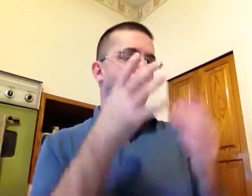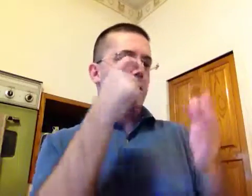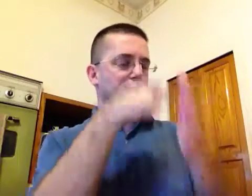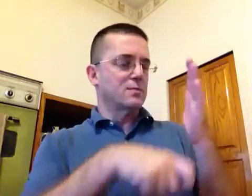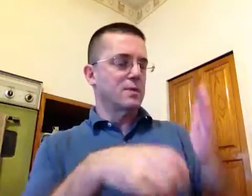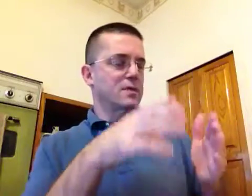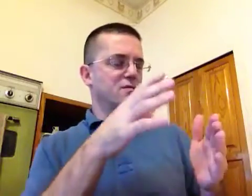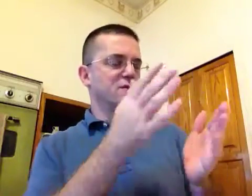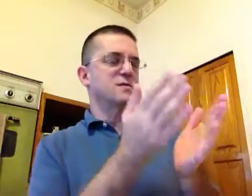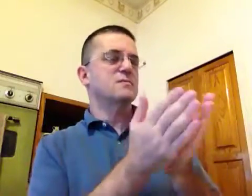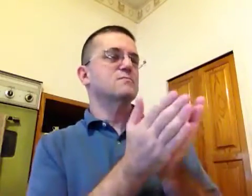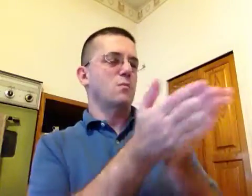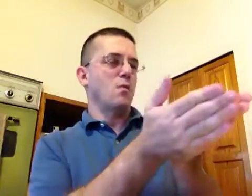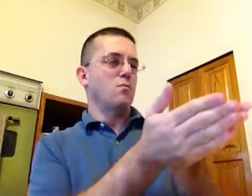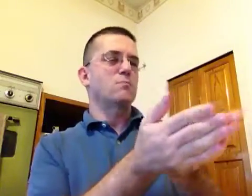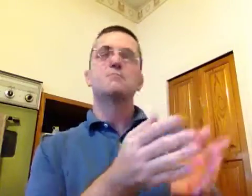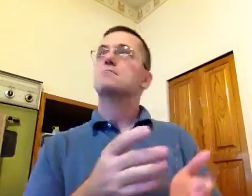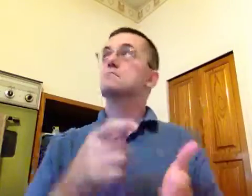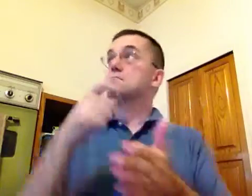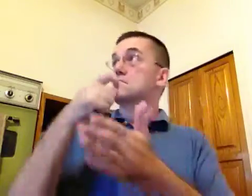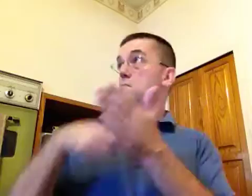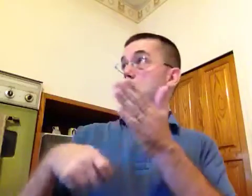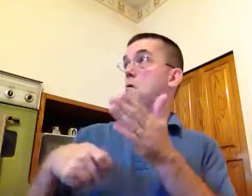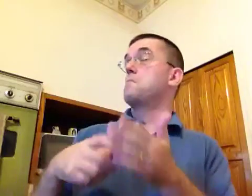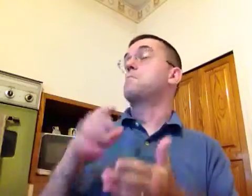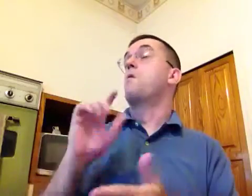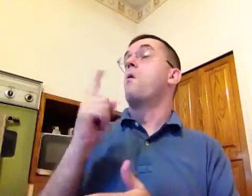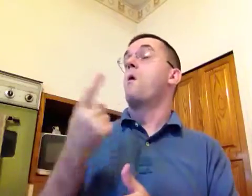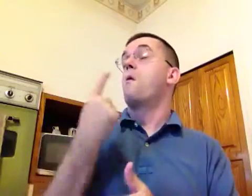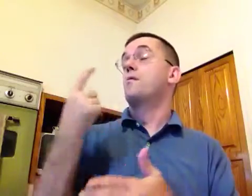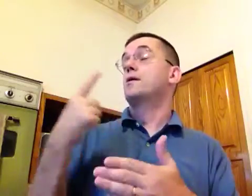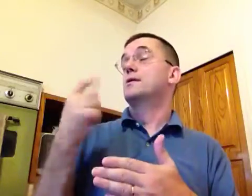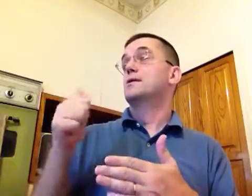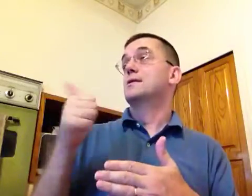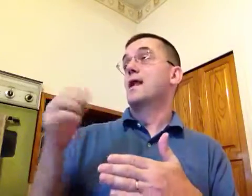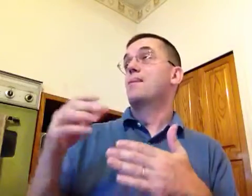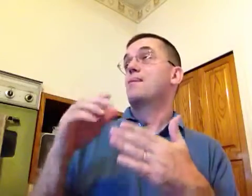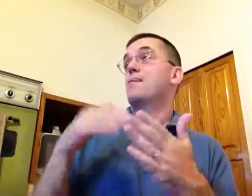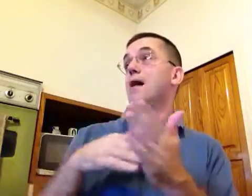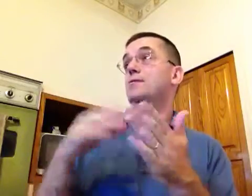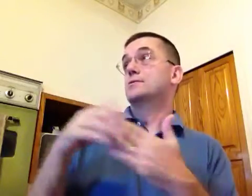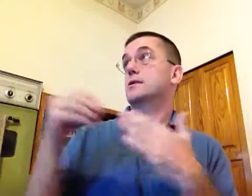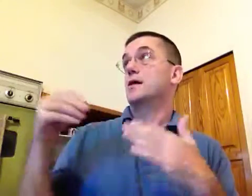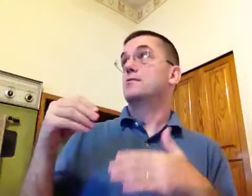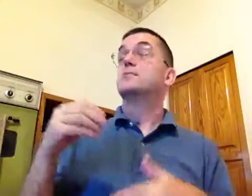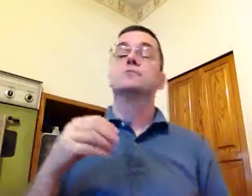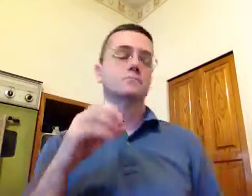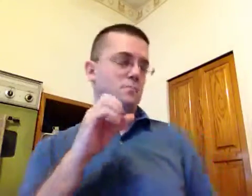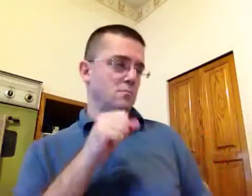be $10,000. Okay. And you're writing a check for it, obviously. Yes, I would buy the